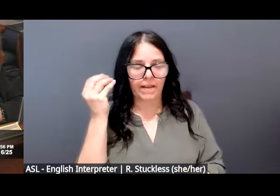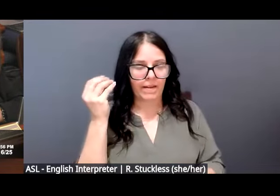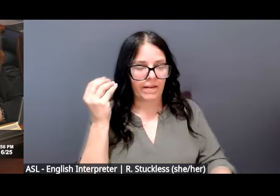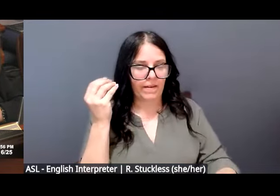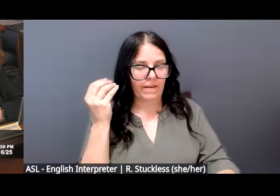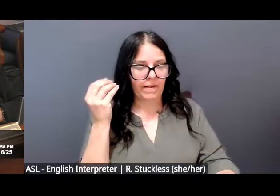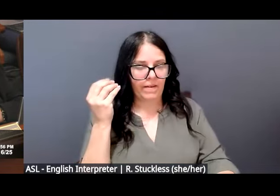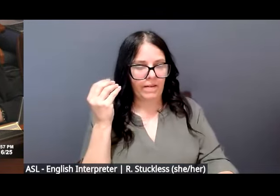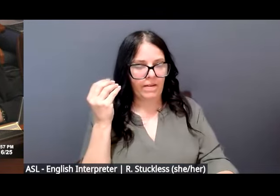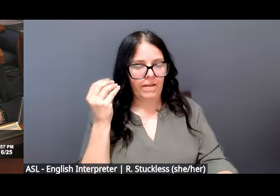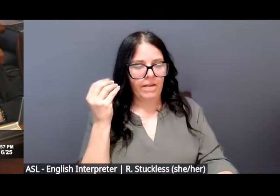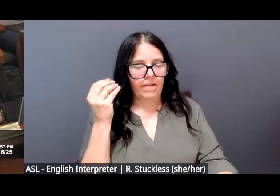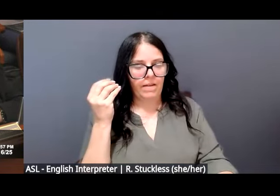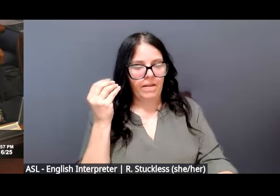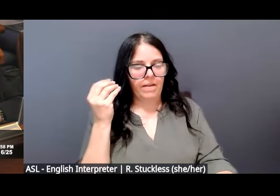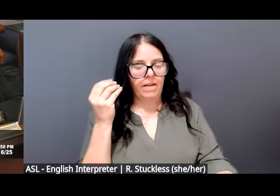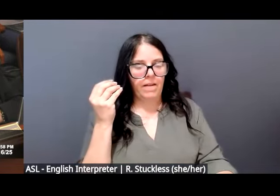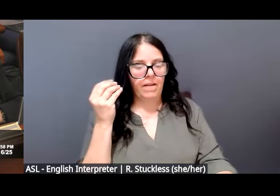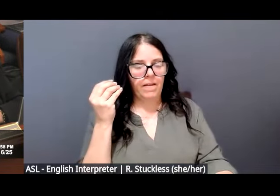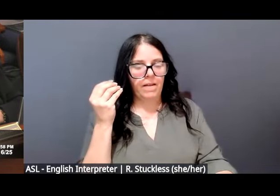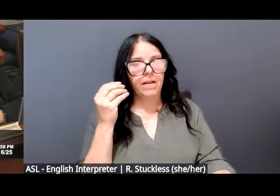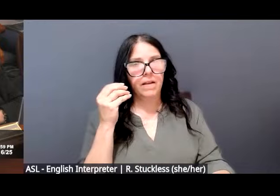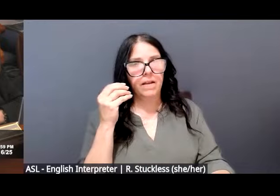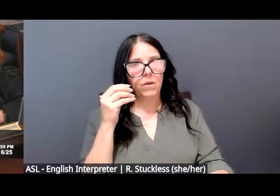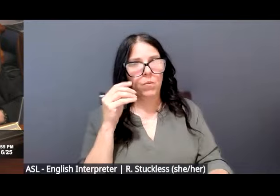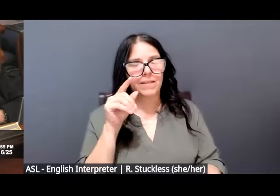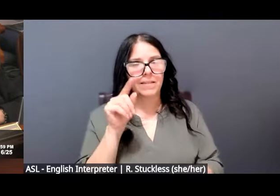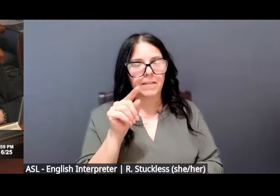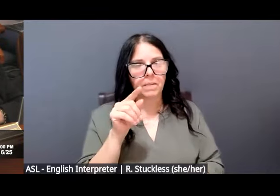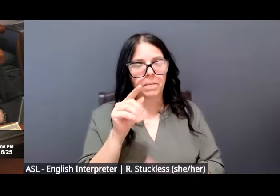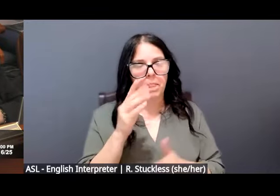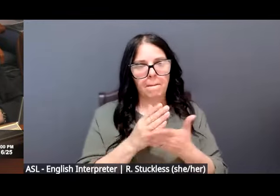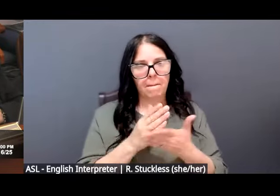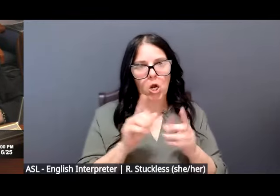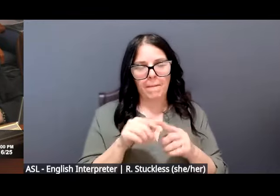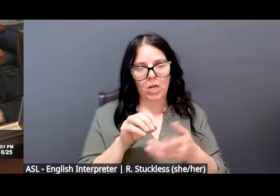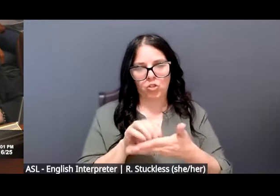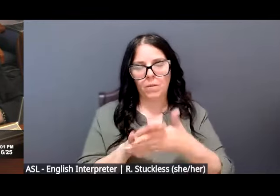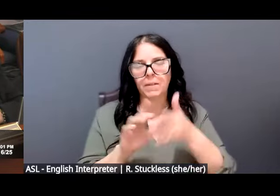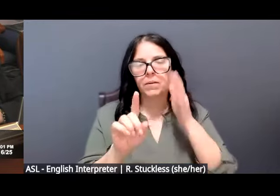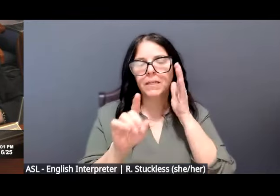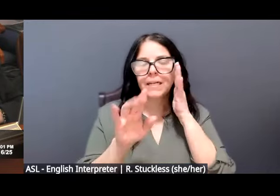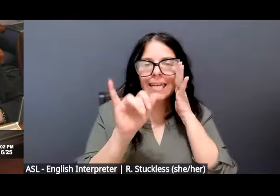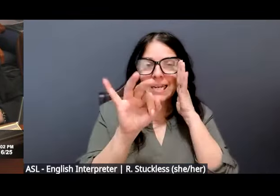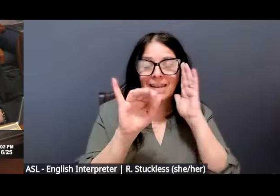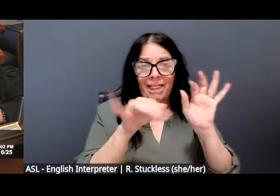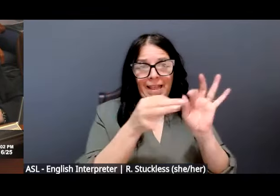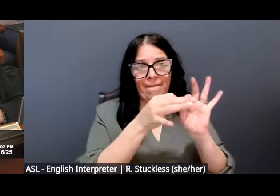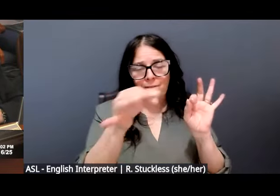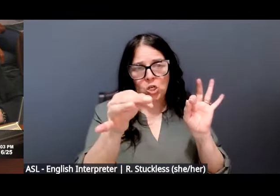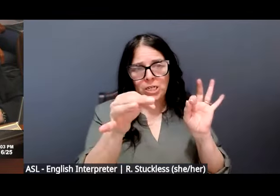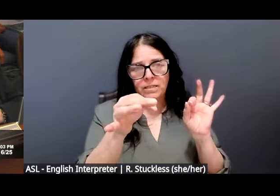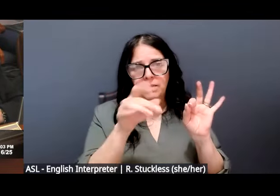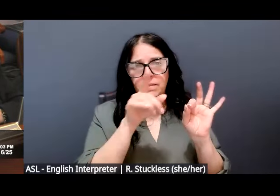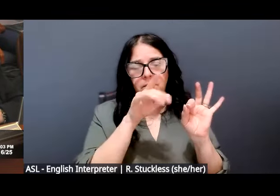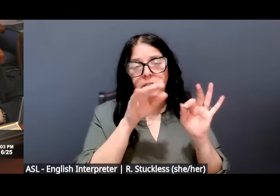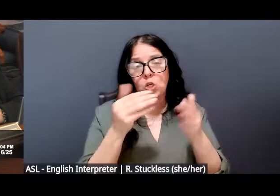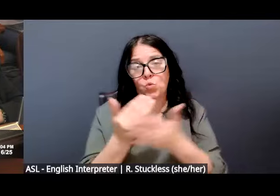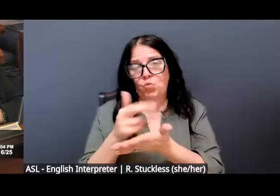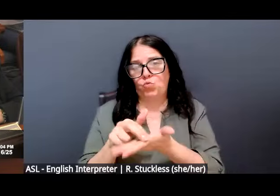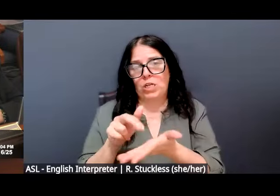the part about documenting. So if you take out the phrase about for new registrations